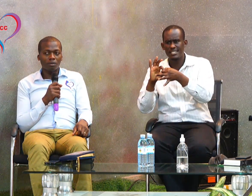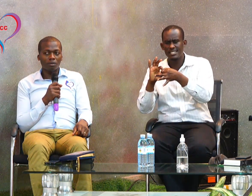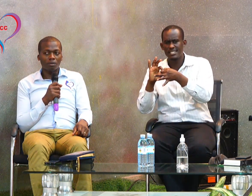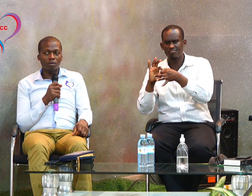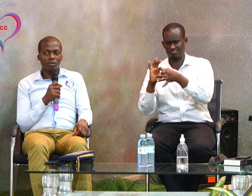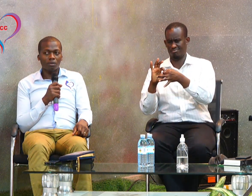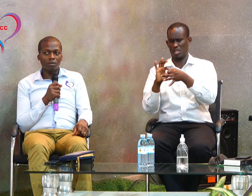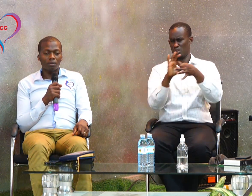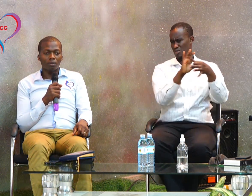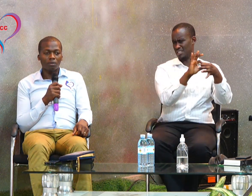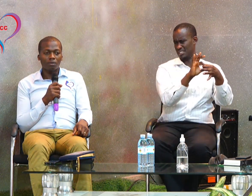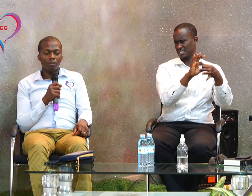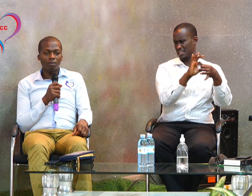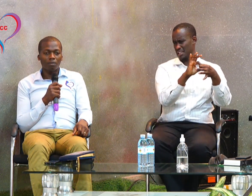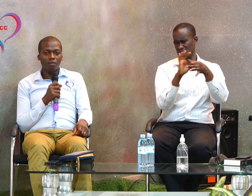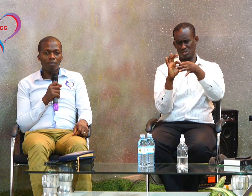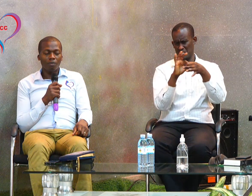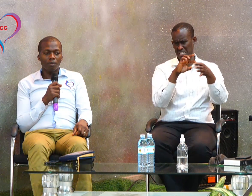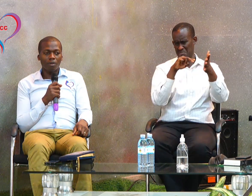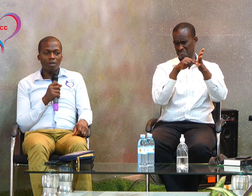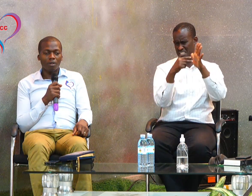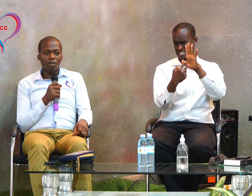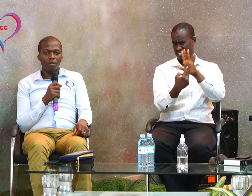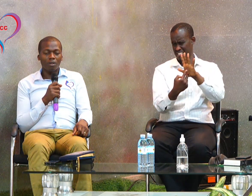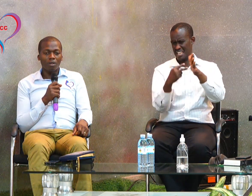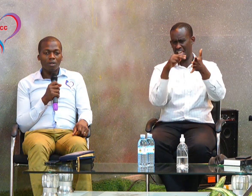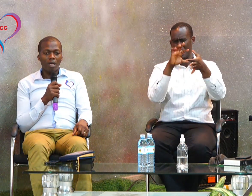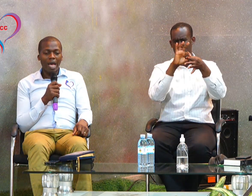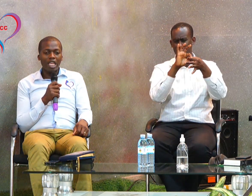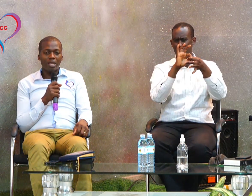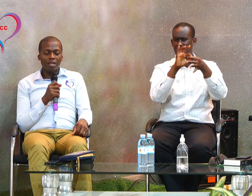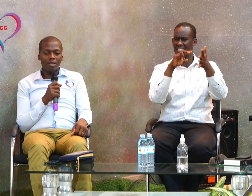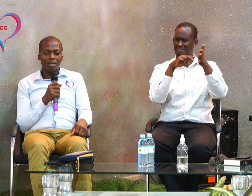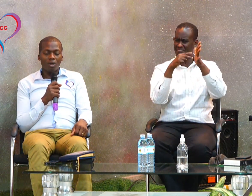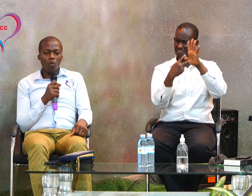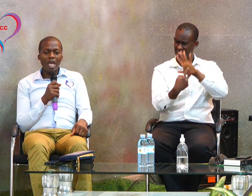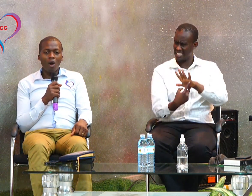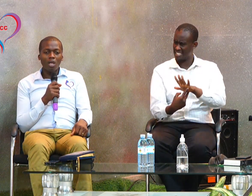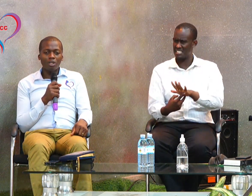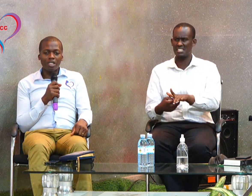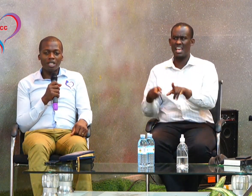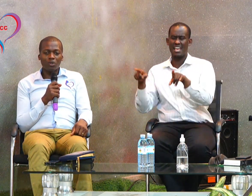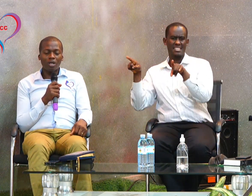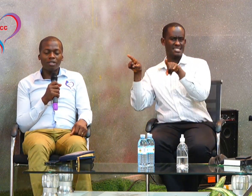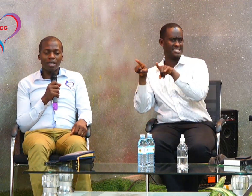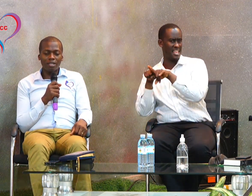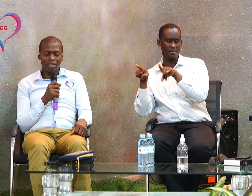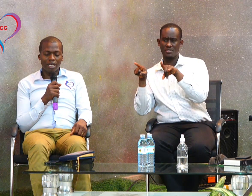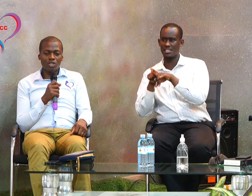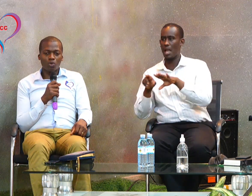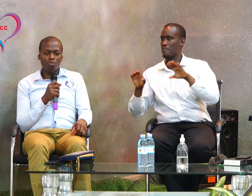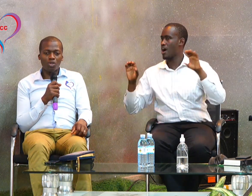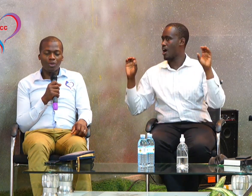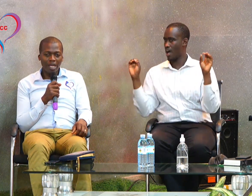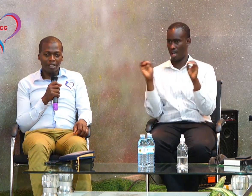uliya utabategeza kubera mu uniform. Unity is not uniformity. Byanjawulo. Where our Lord Jesus Christ asks